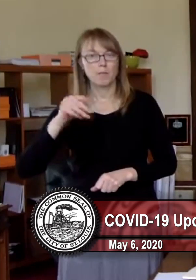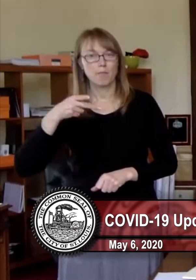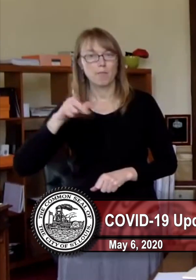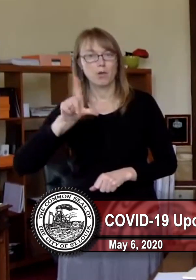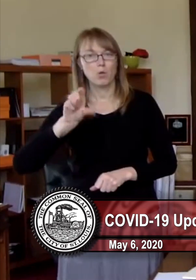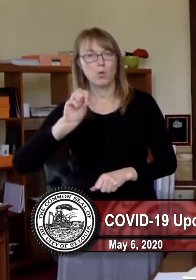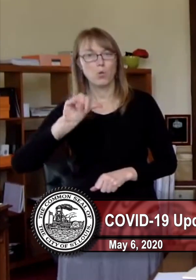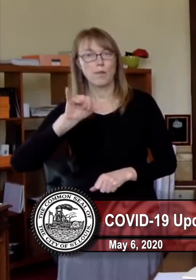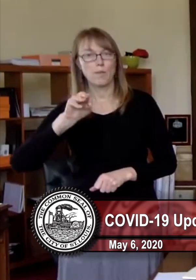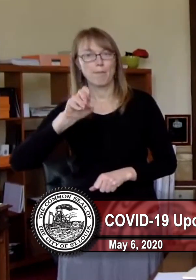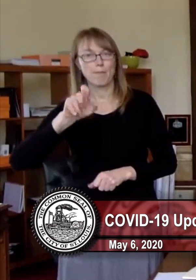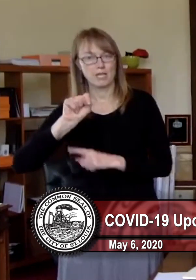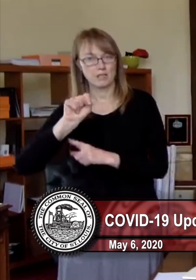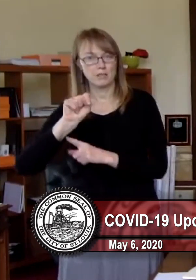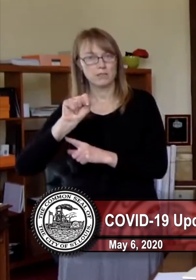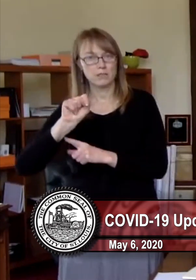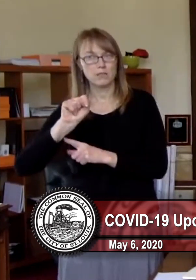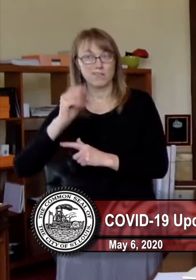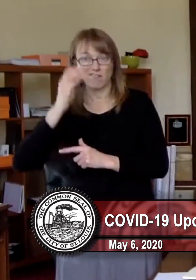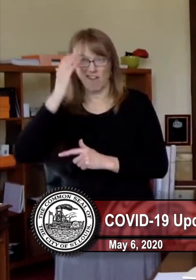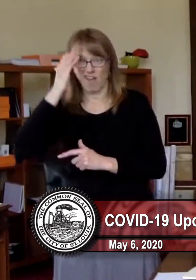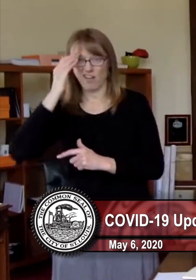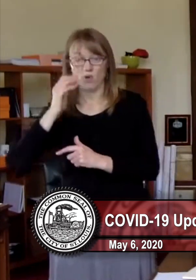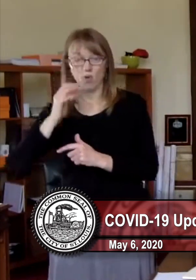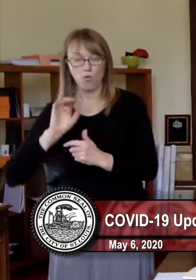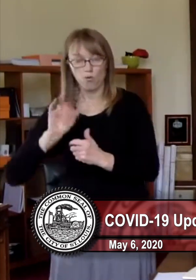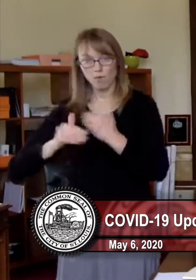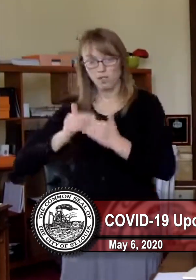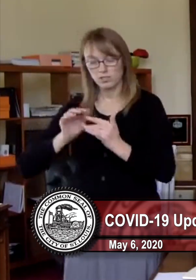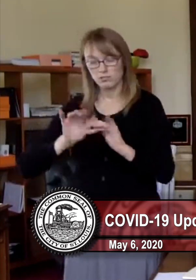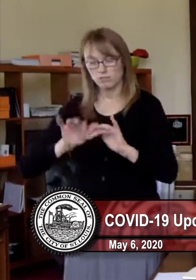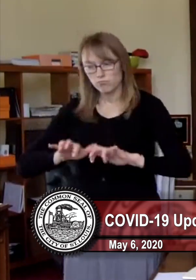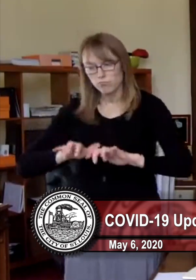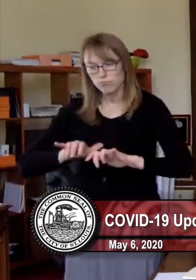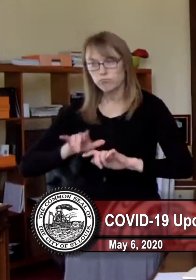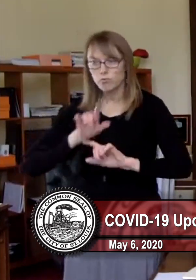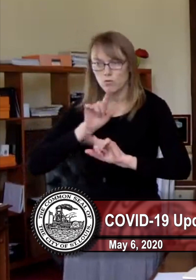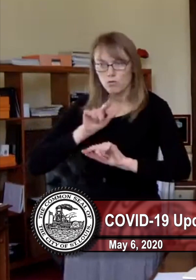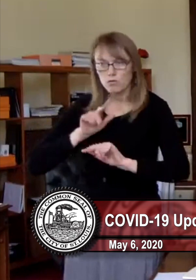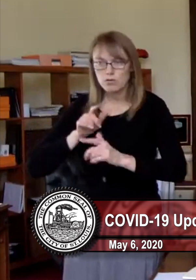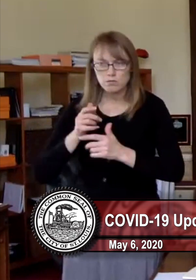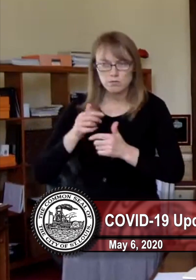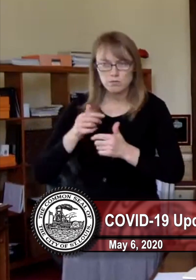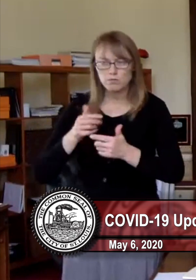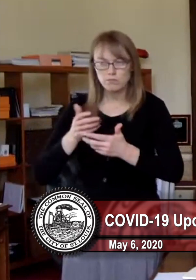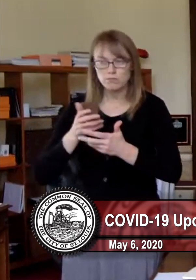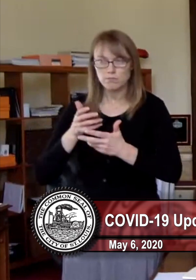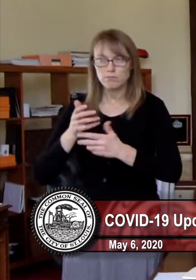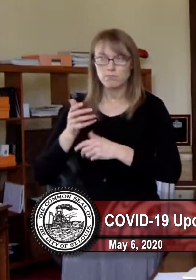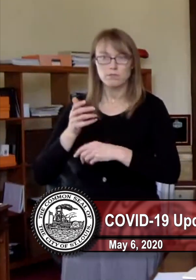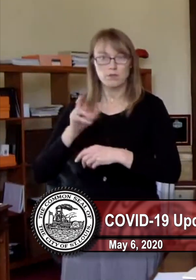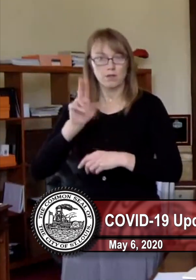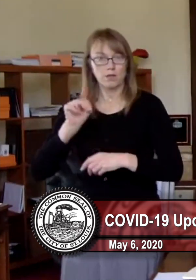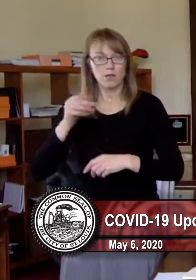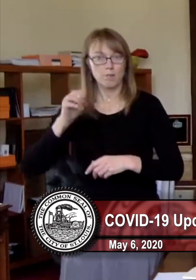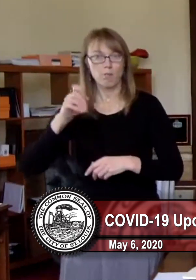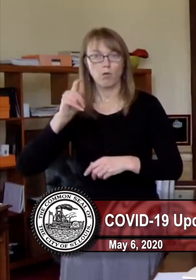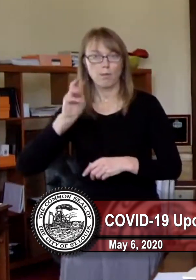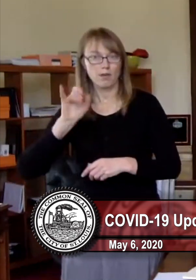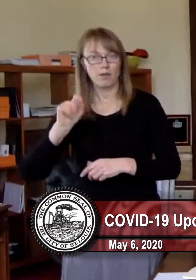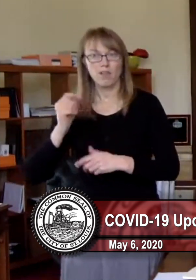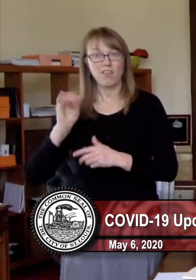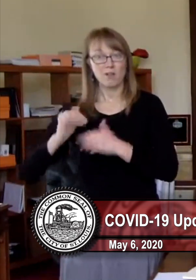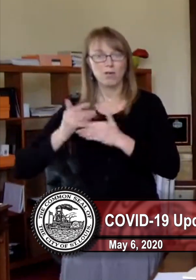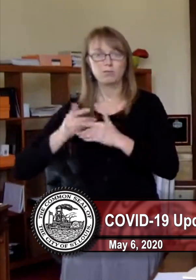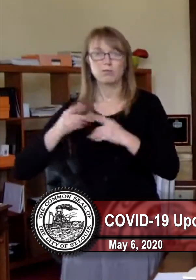a lot of people, that's a struggle. The unemployment offices do it online, by the way, or on the phone. Online is the best. they're